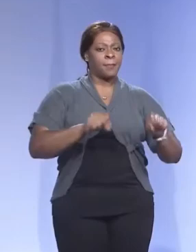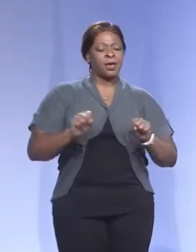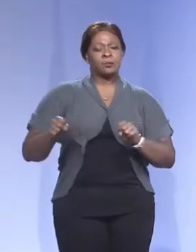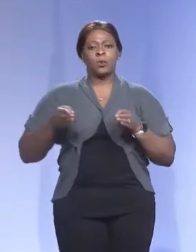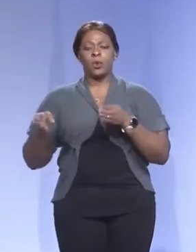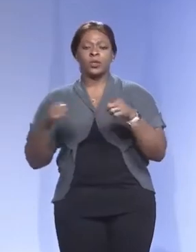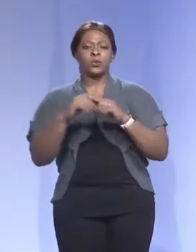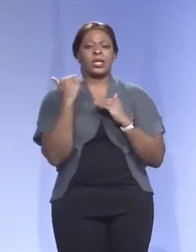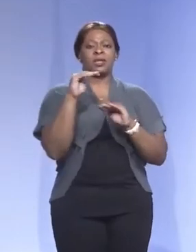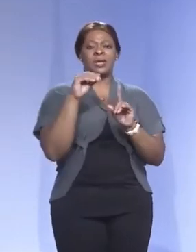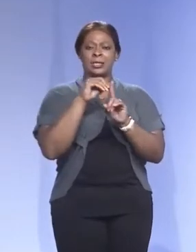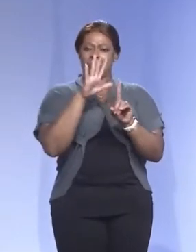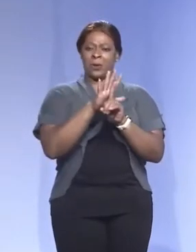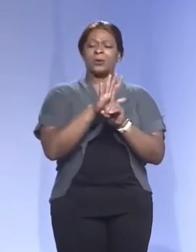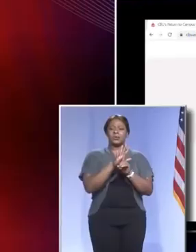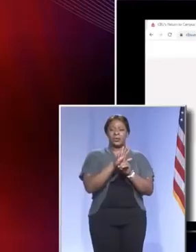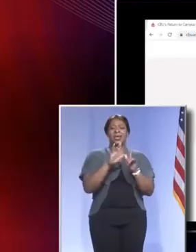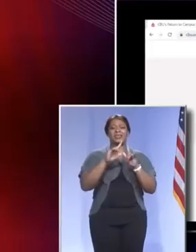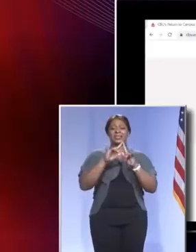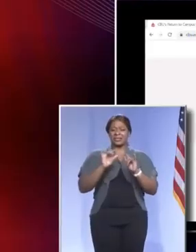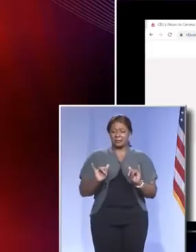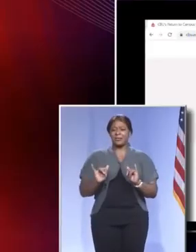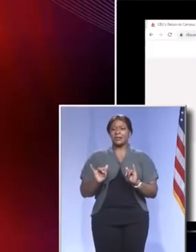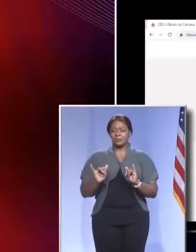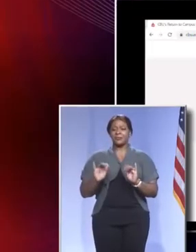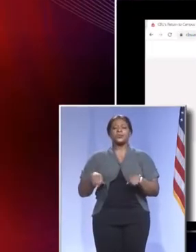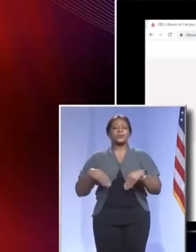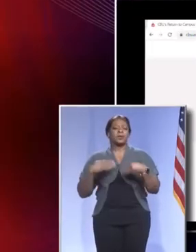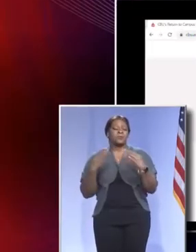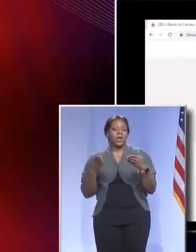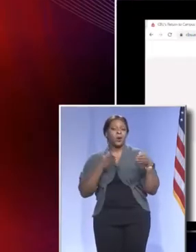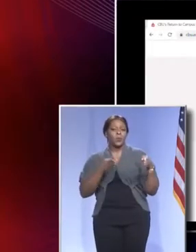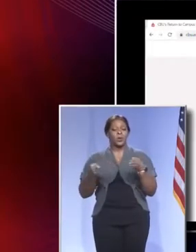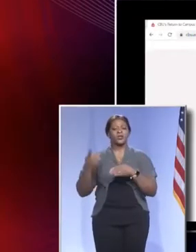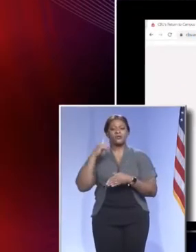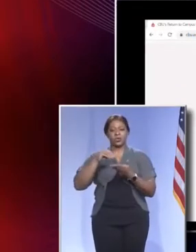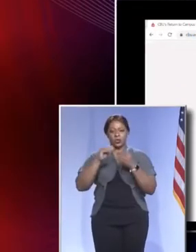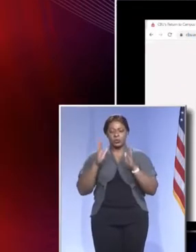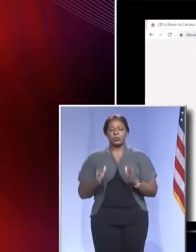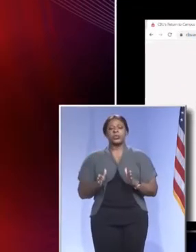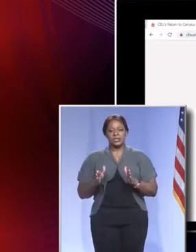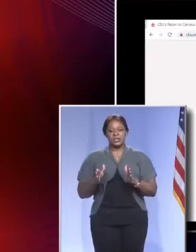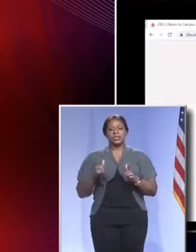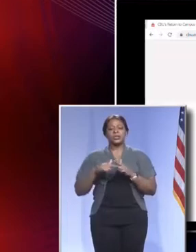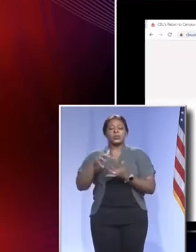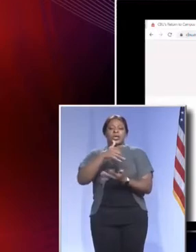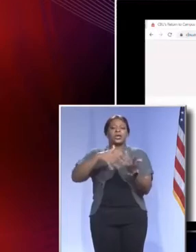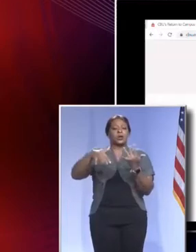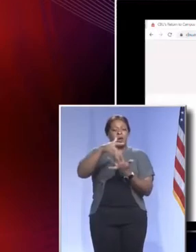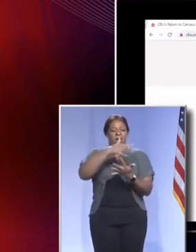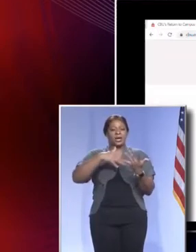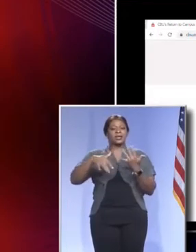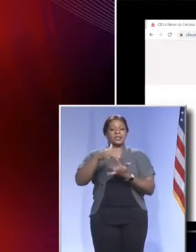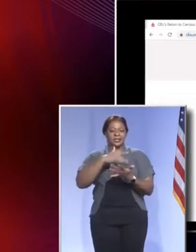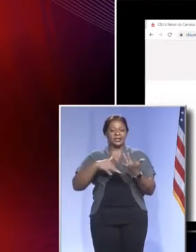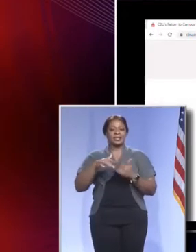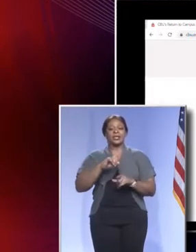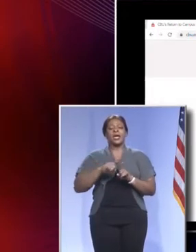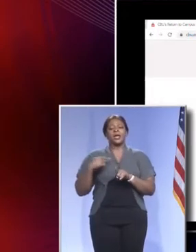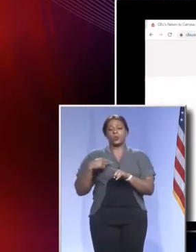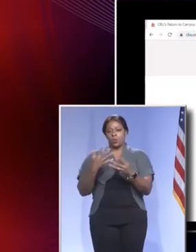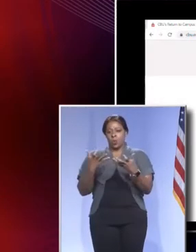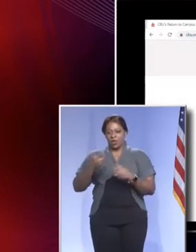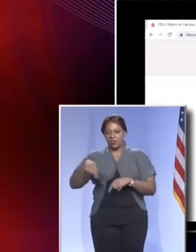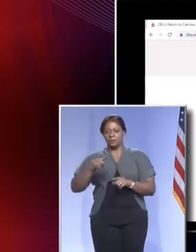ways to limit exposure while at the same time providing ways for our students to interact and learn as we want them